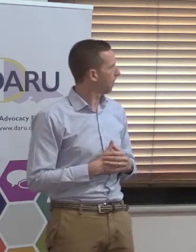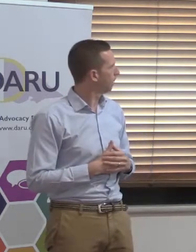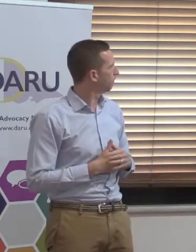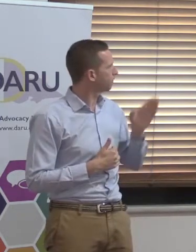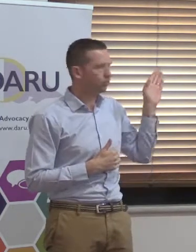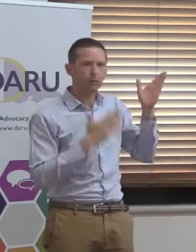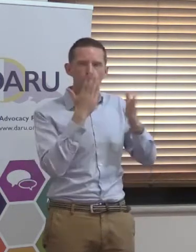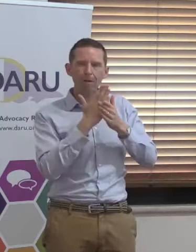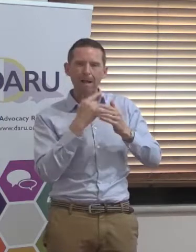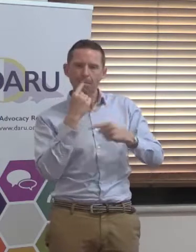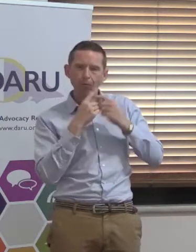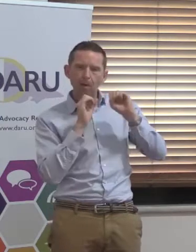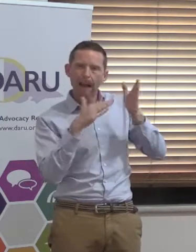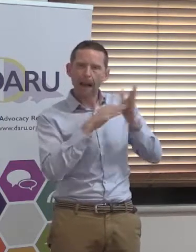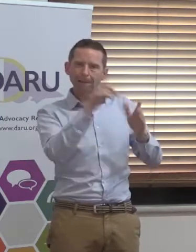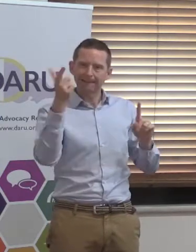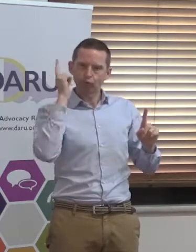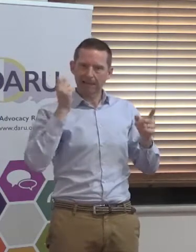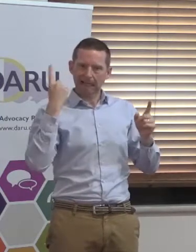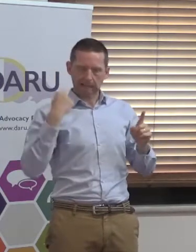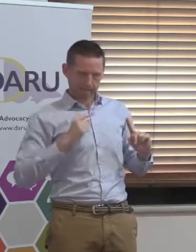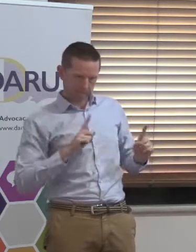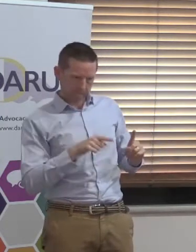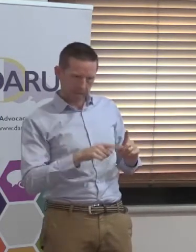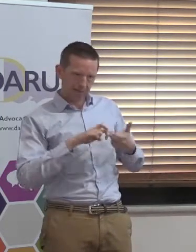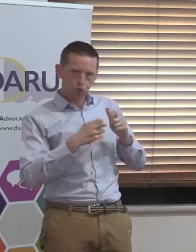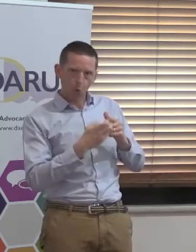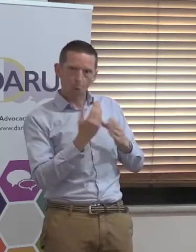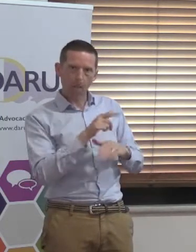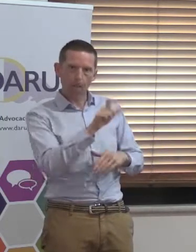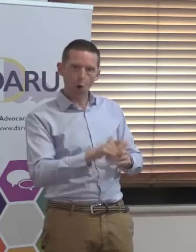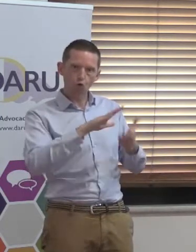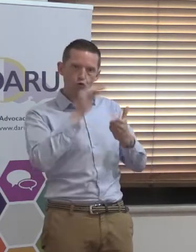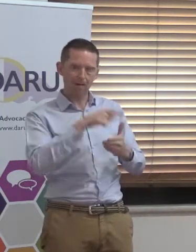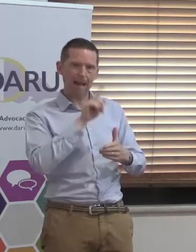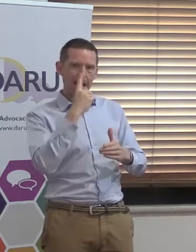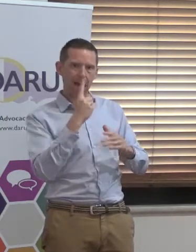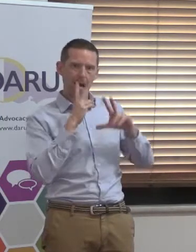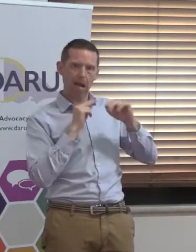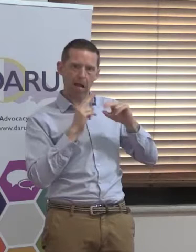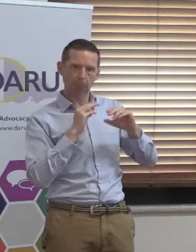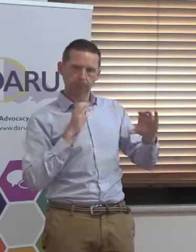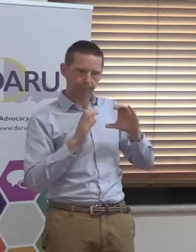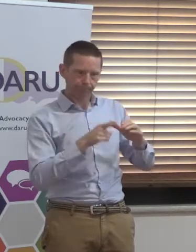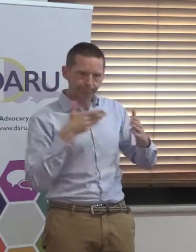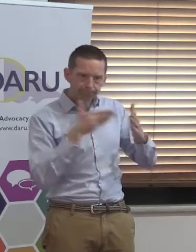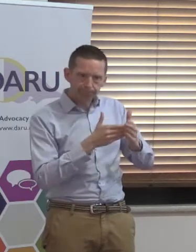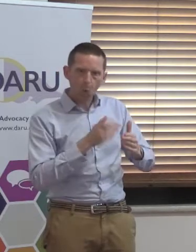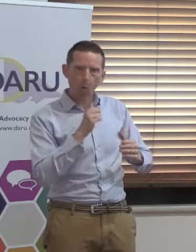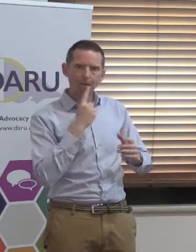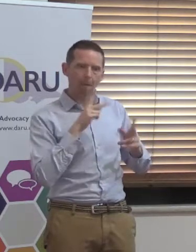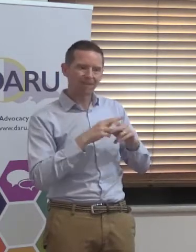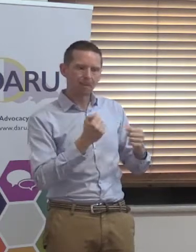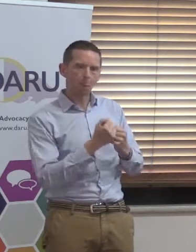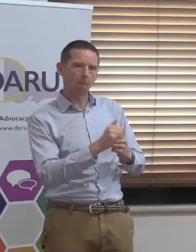To help teachers specifically understand the issues commonly faced by those students and the kinds of supports that they